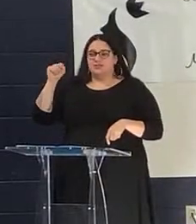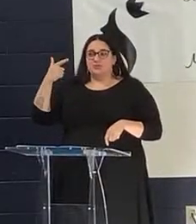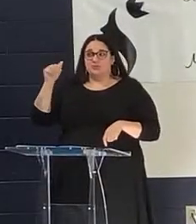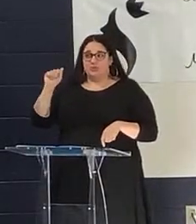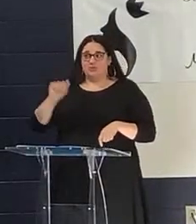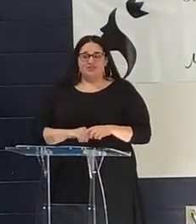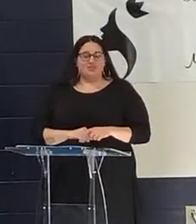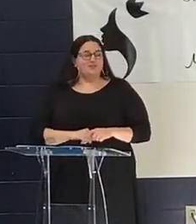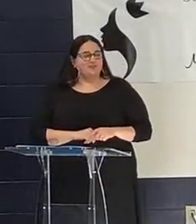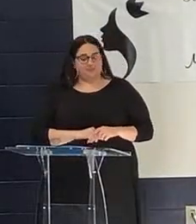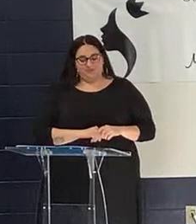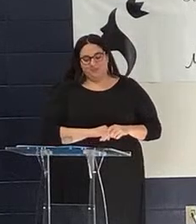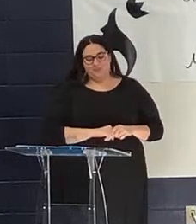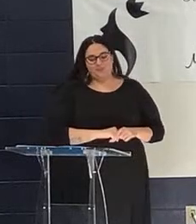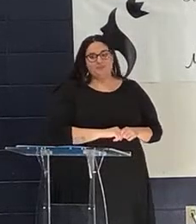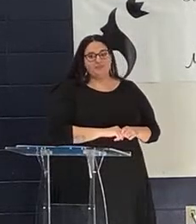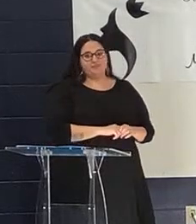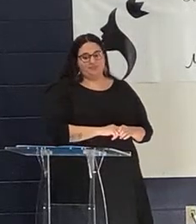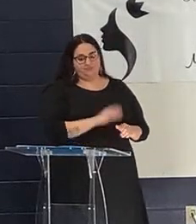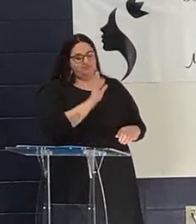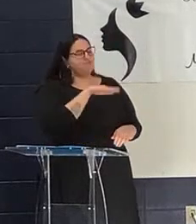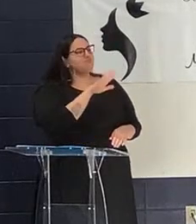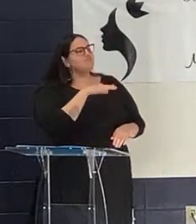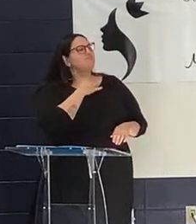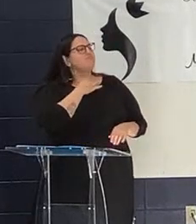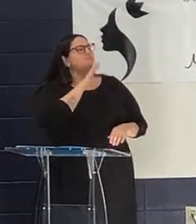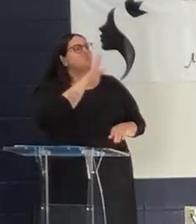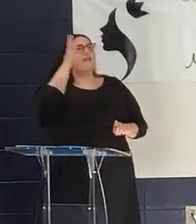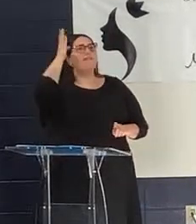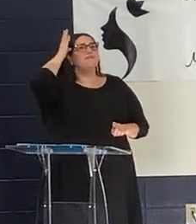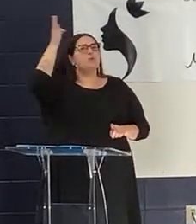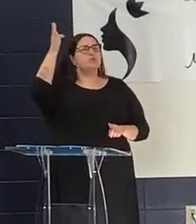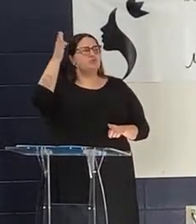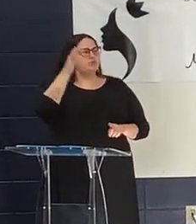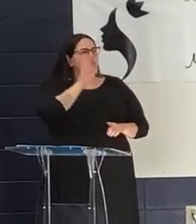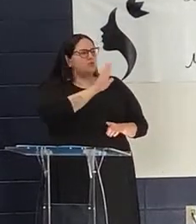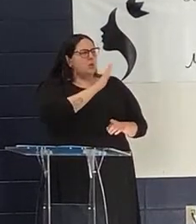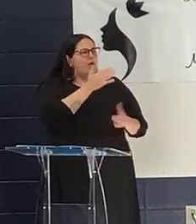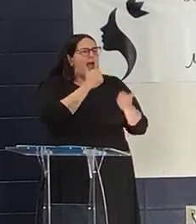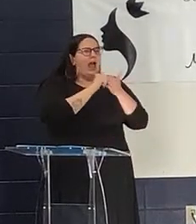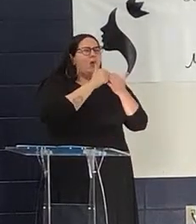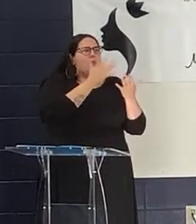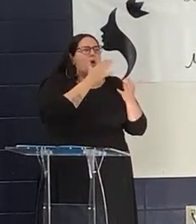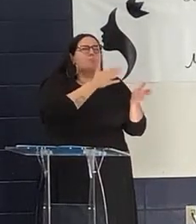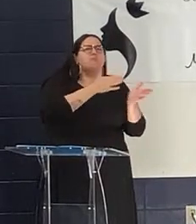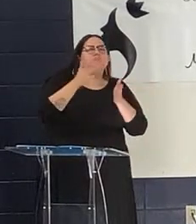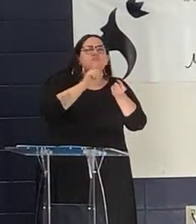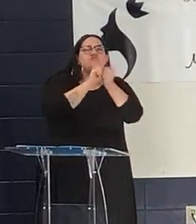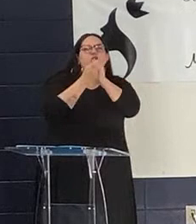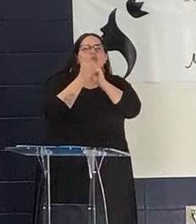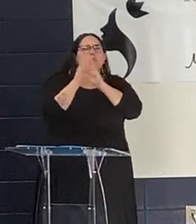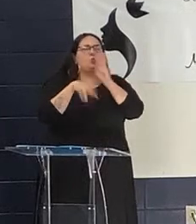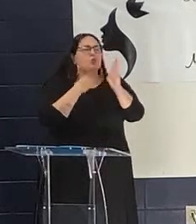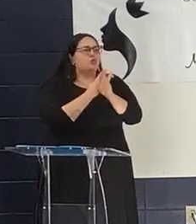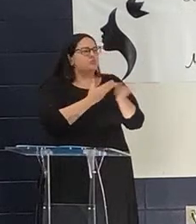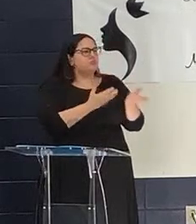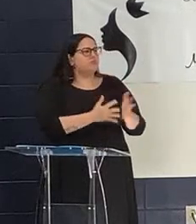4 years, and she lives with her family in Americus, Georgia. Kennedy, I'm curious, in what